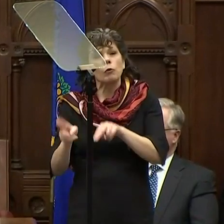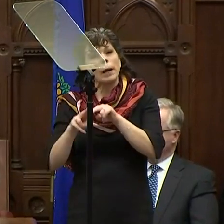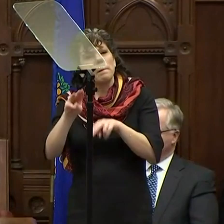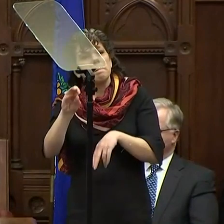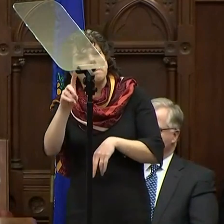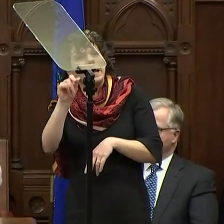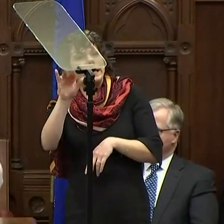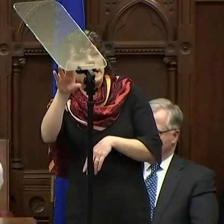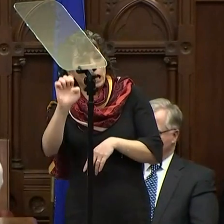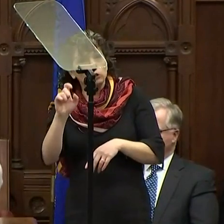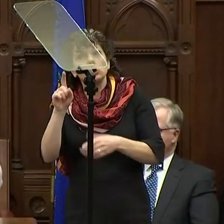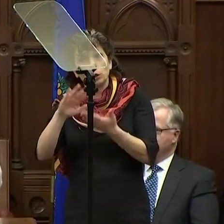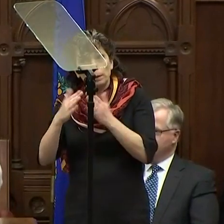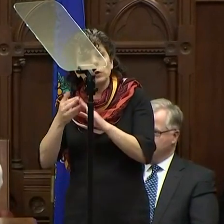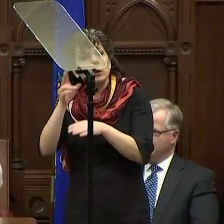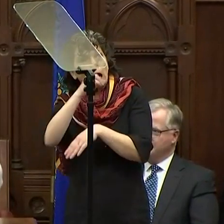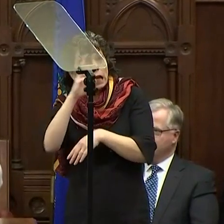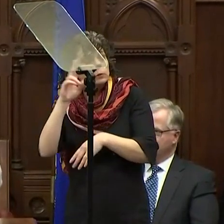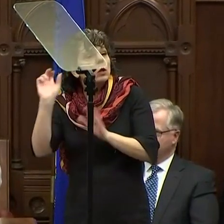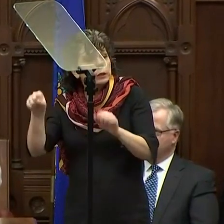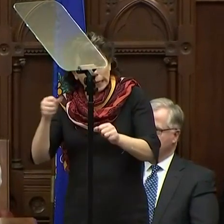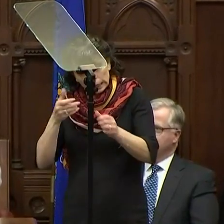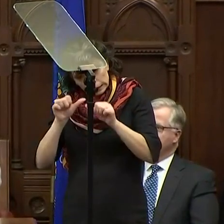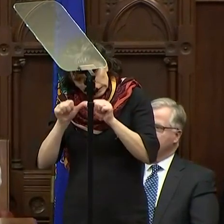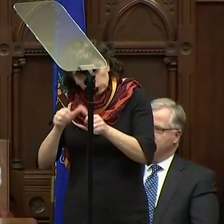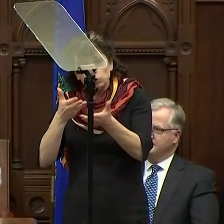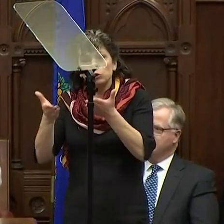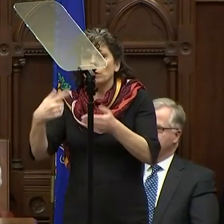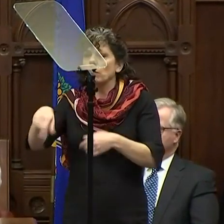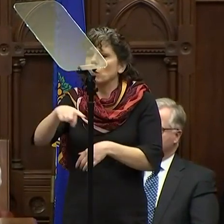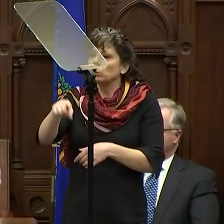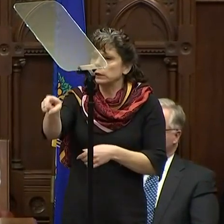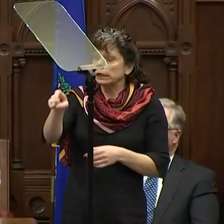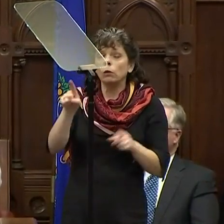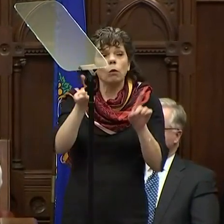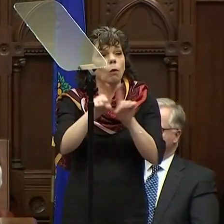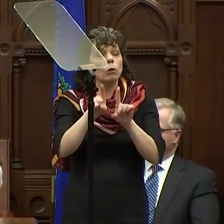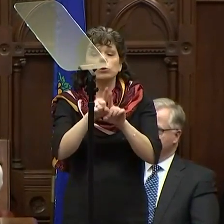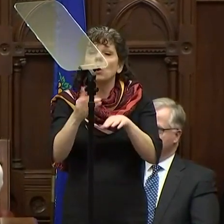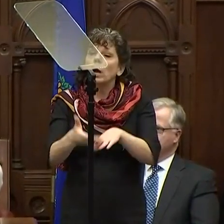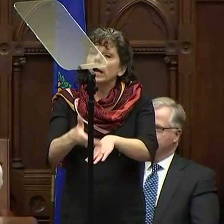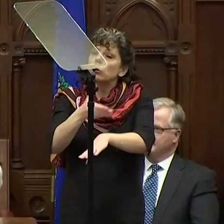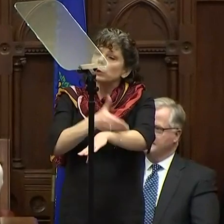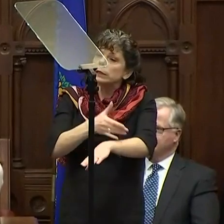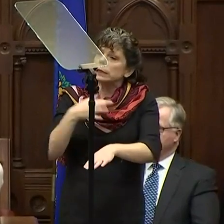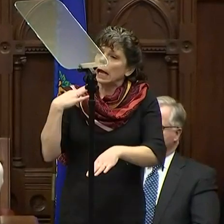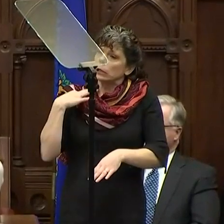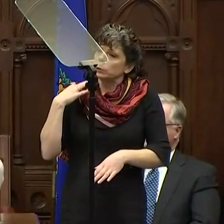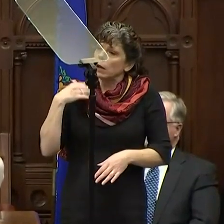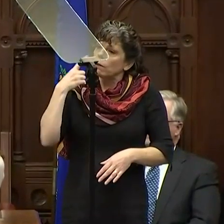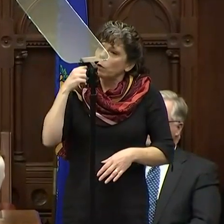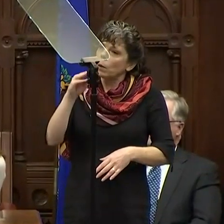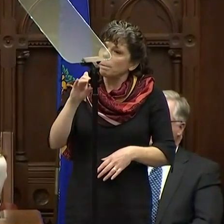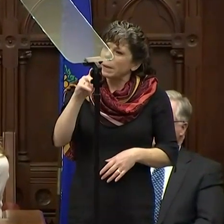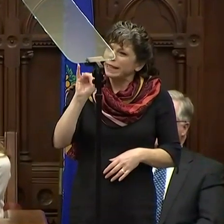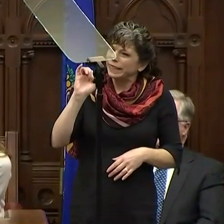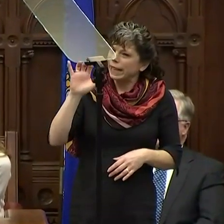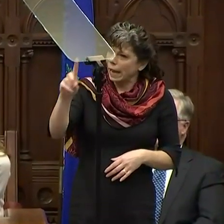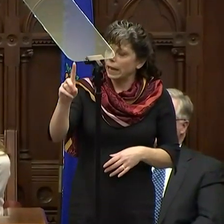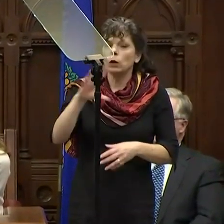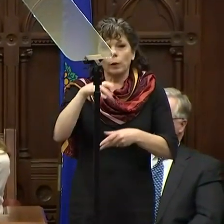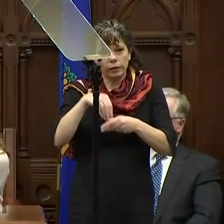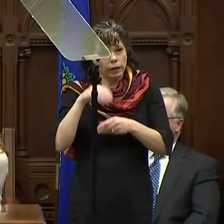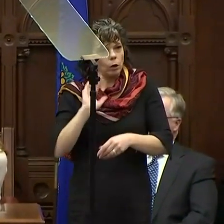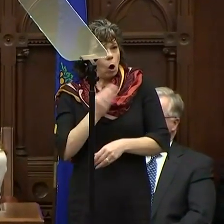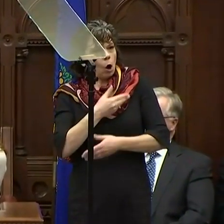community hospitals can continue to serve those most in need, all the while increasing eligibility for Medicaid in our budget to